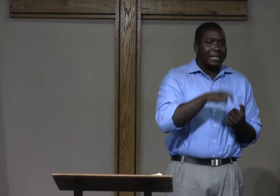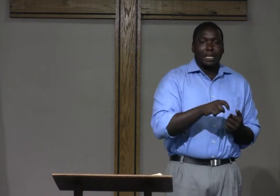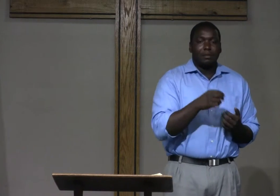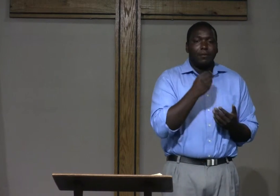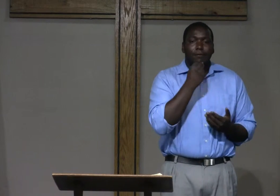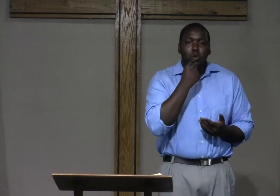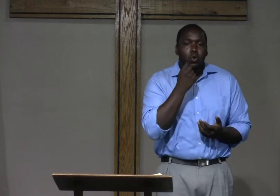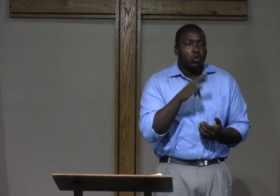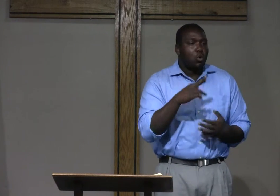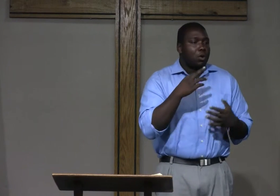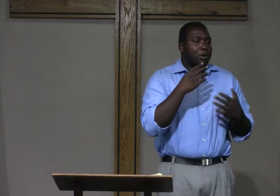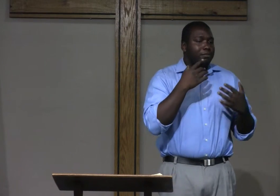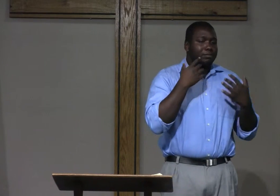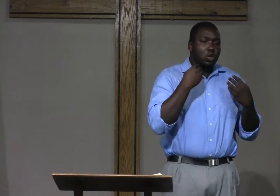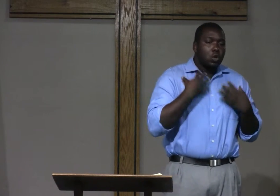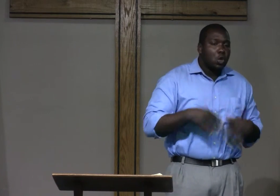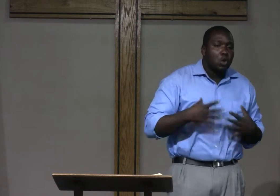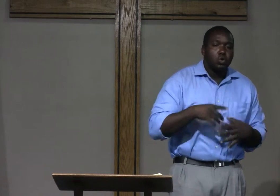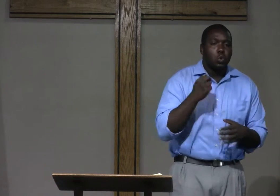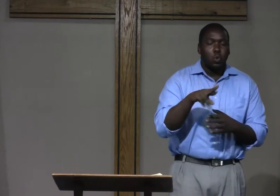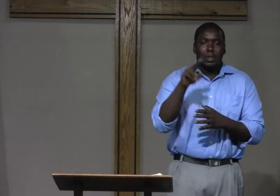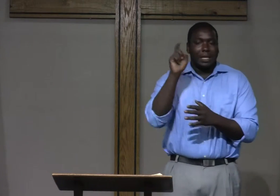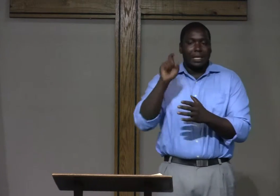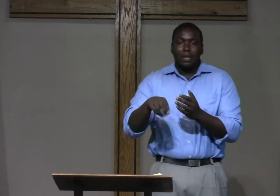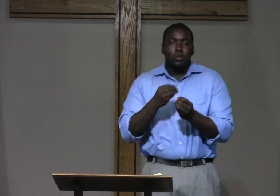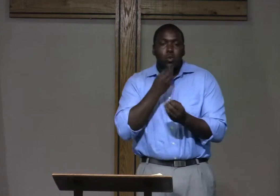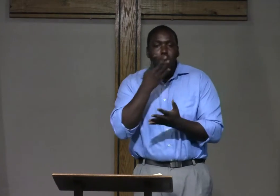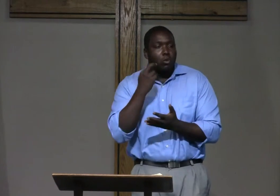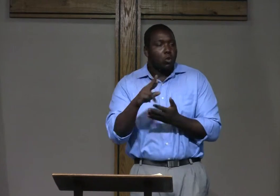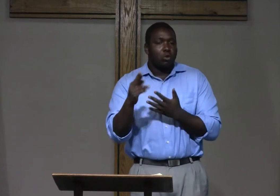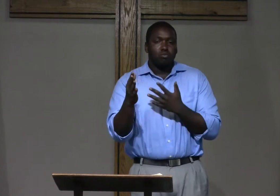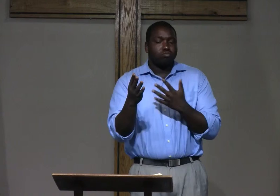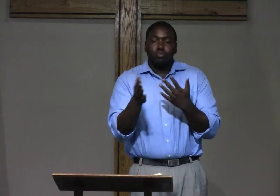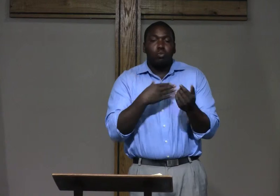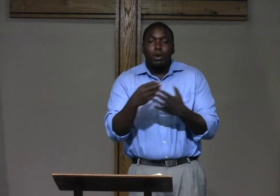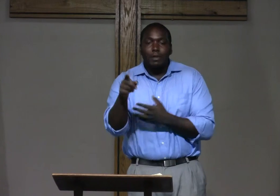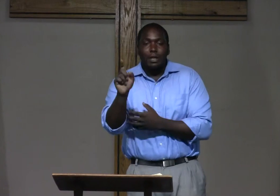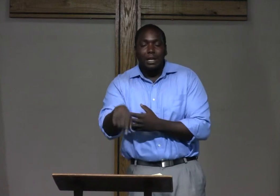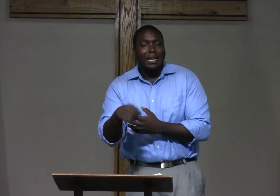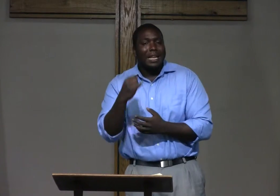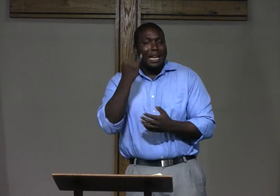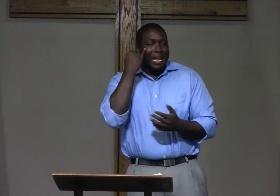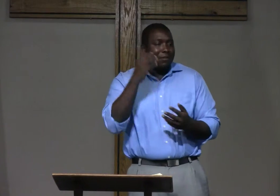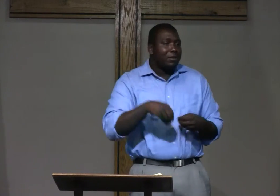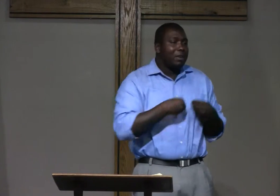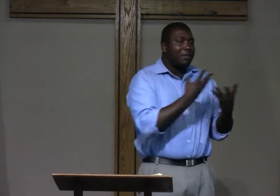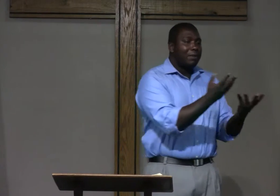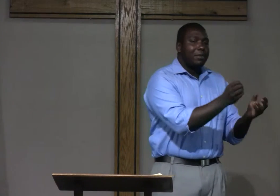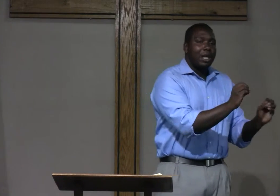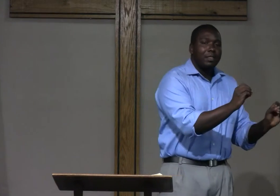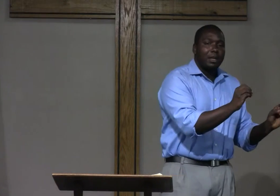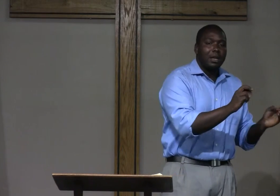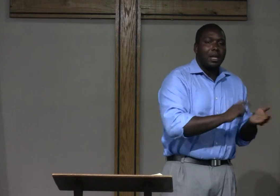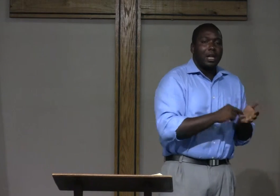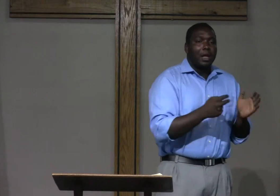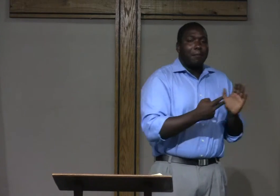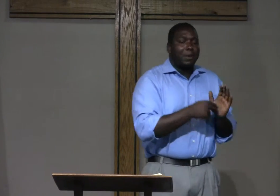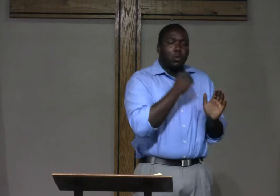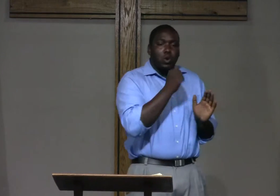But if people have needs, if somebody needs food, or if they don't have clothing, or if they don't have their basic needs, if we don't give them